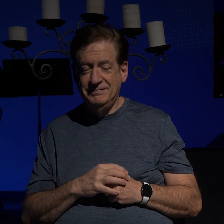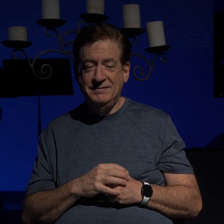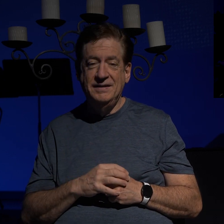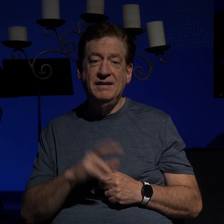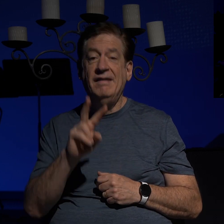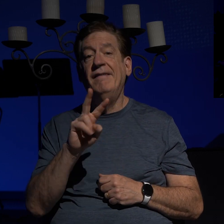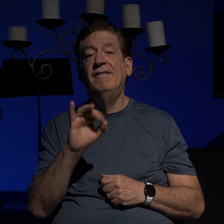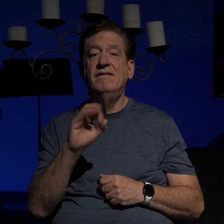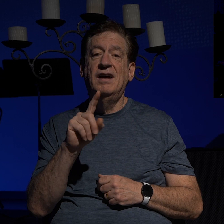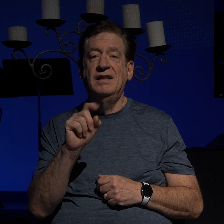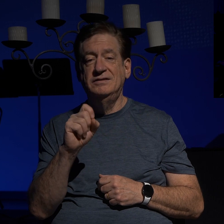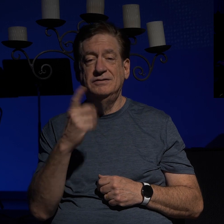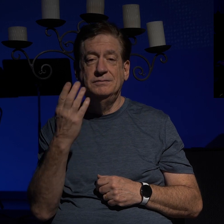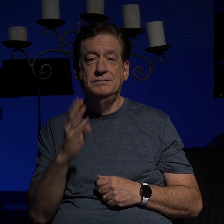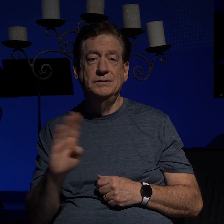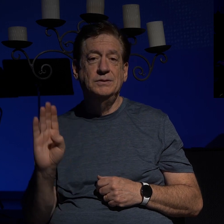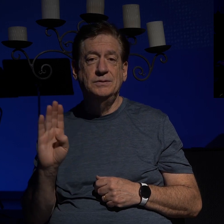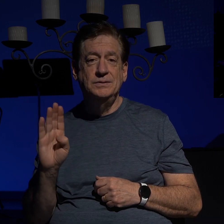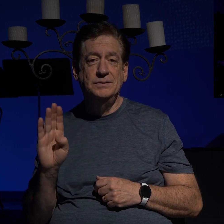Violets are blue.